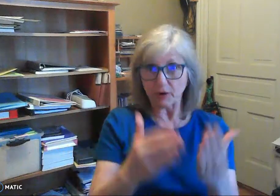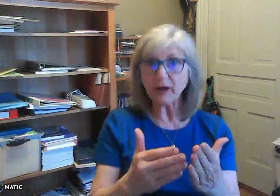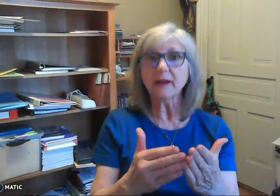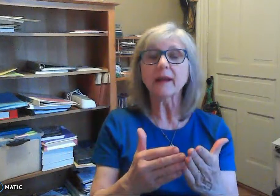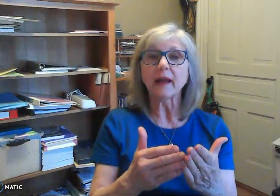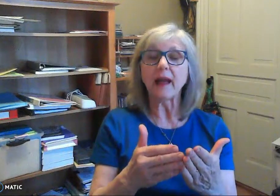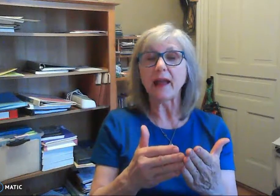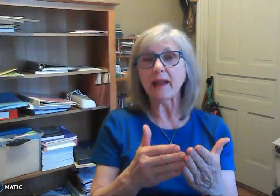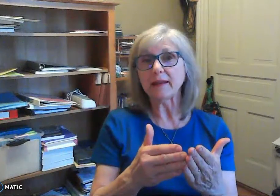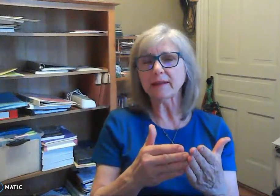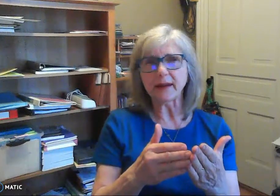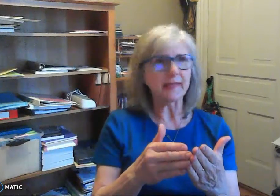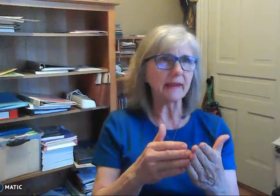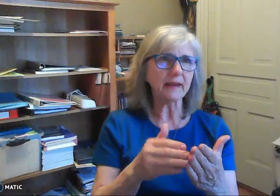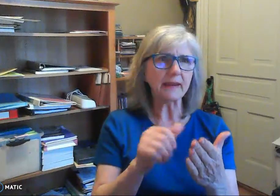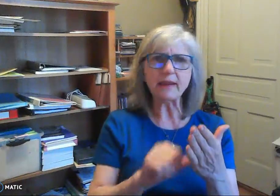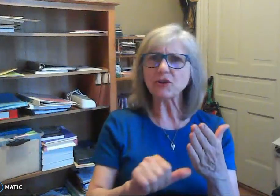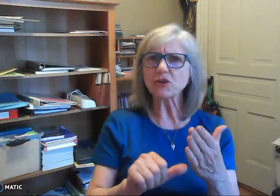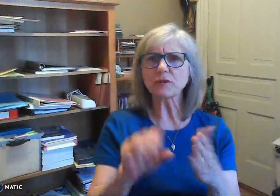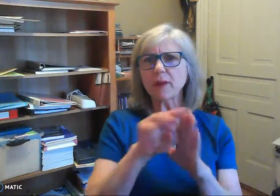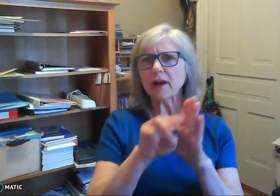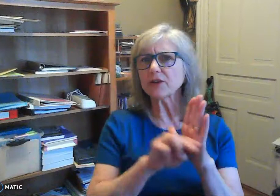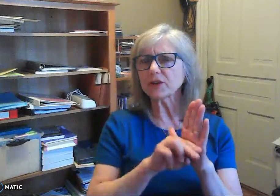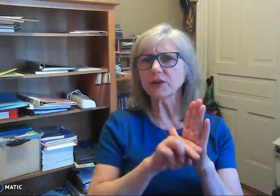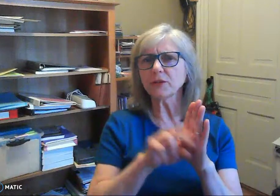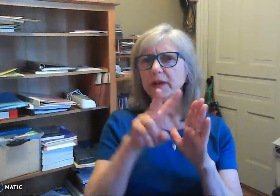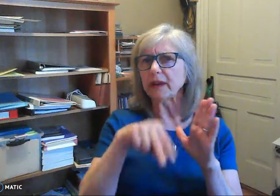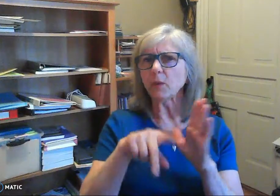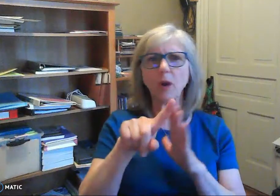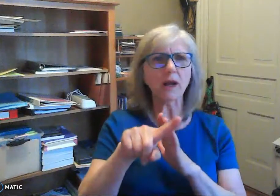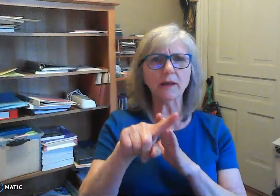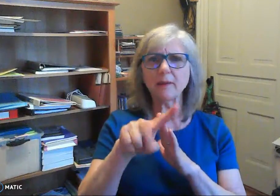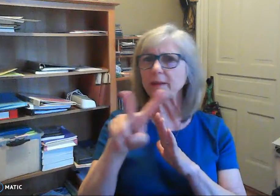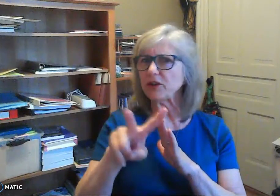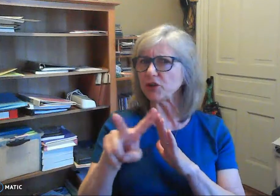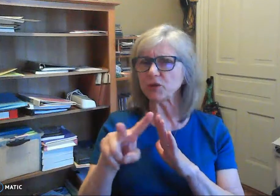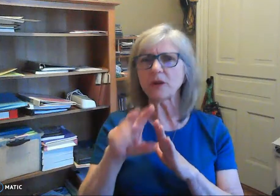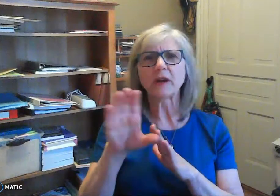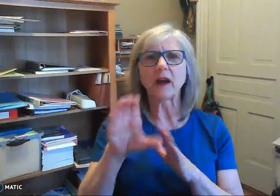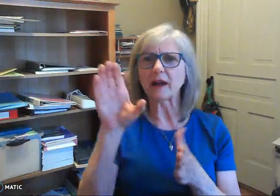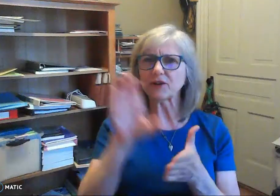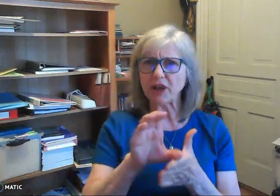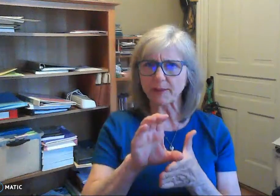book, and I think each module you read 1, maybe 2